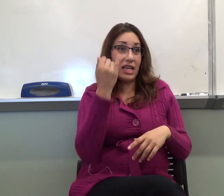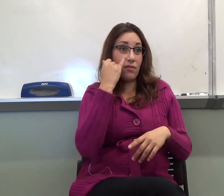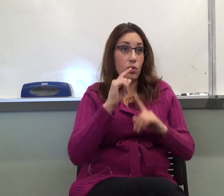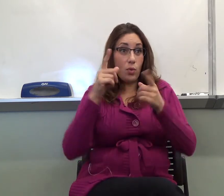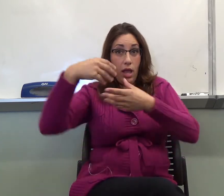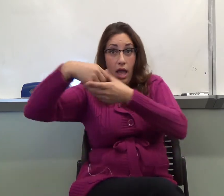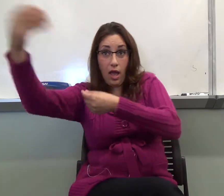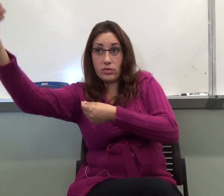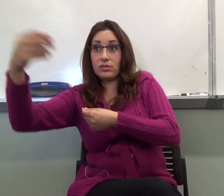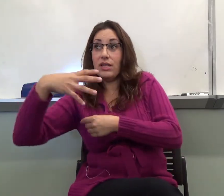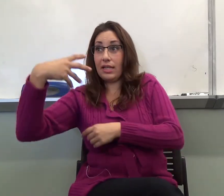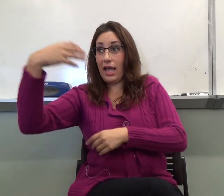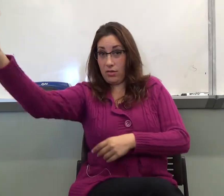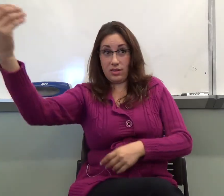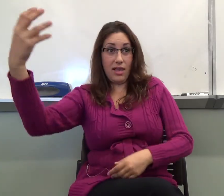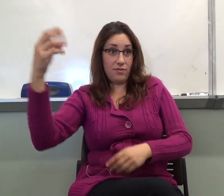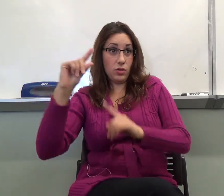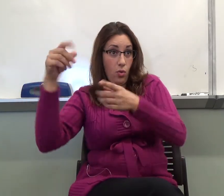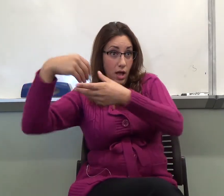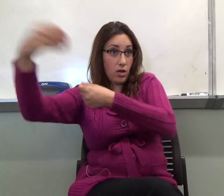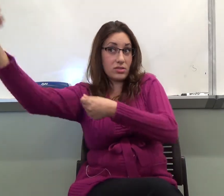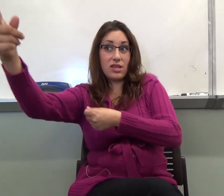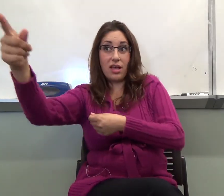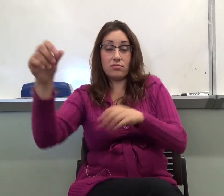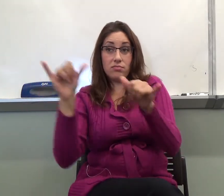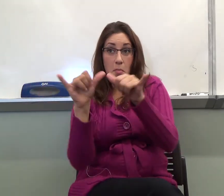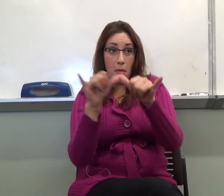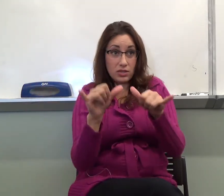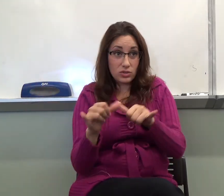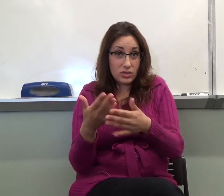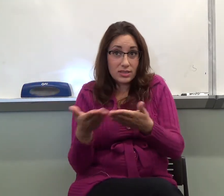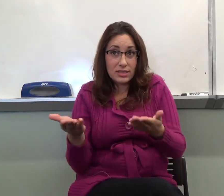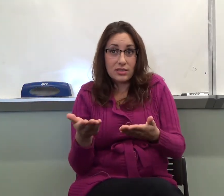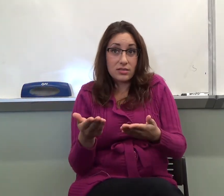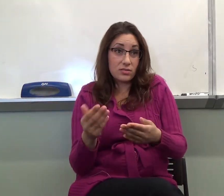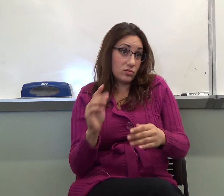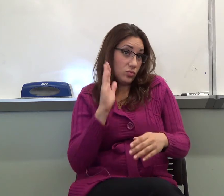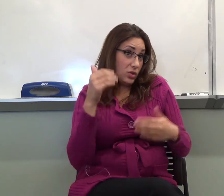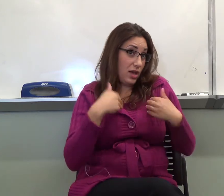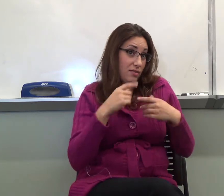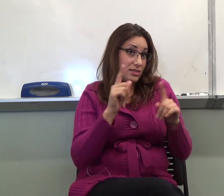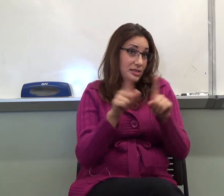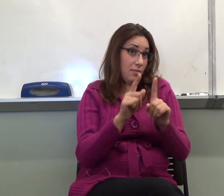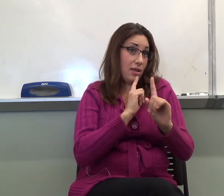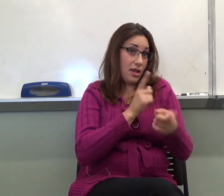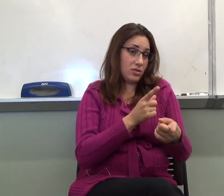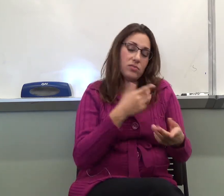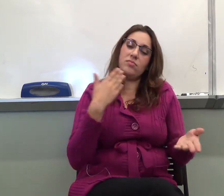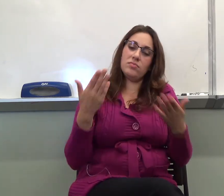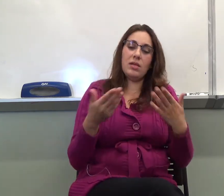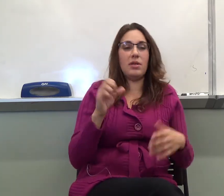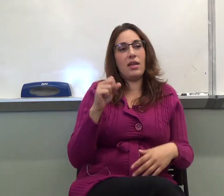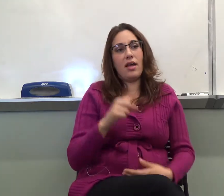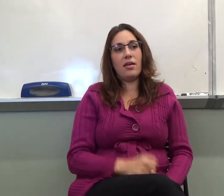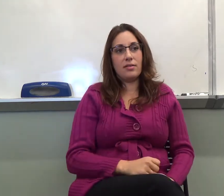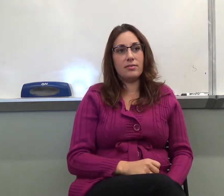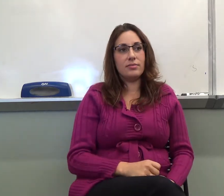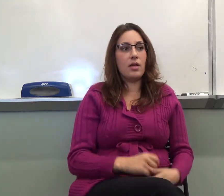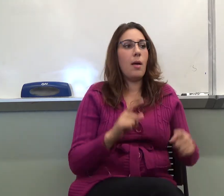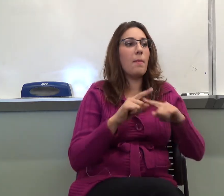would. So what we're doing is modeling everything that goes on in time and space